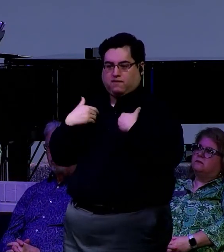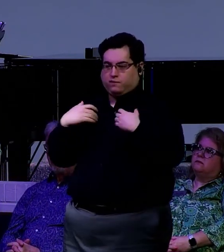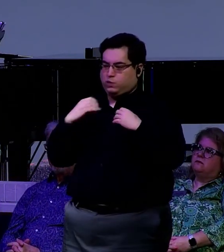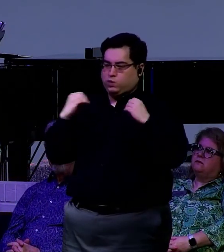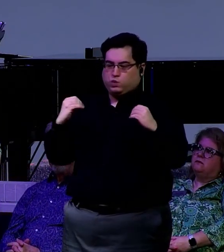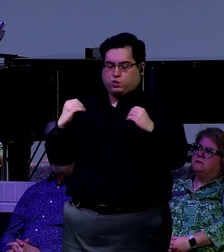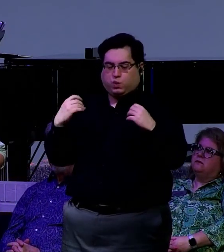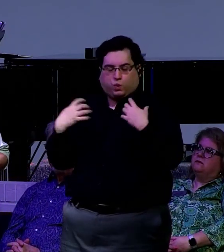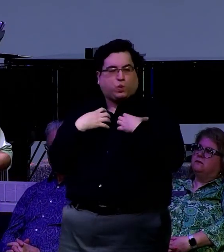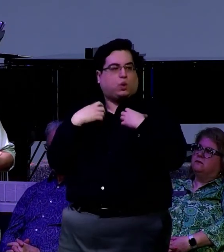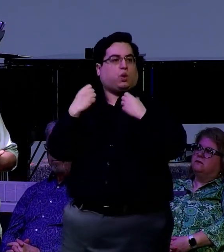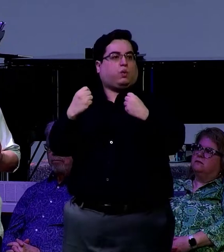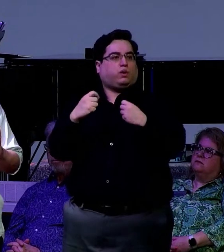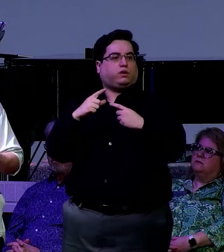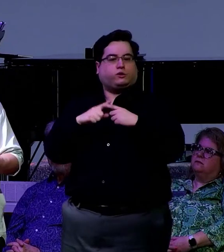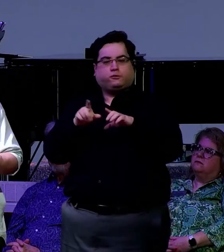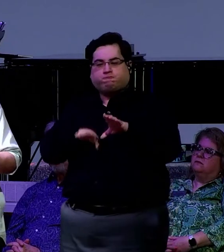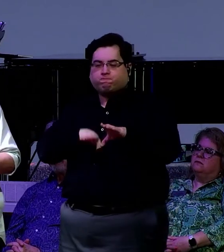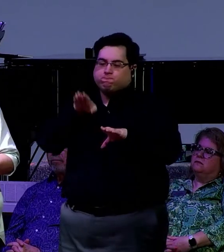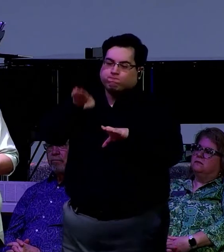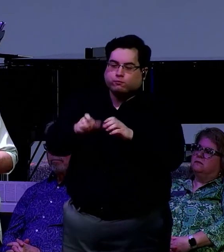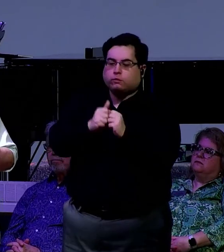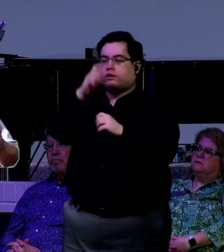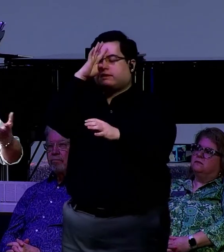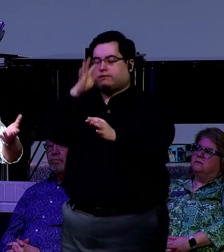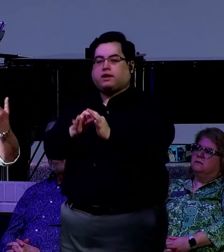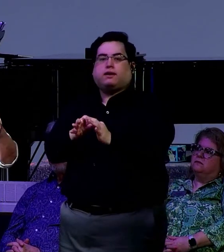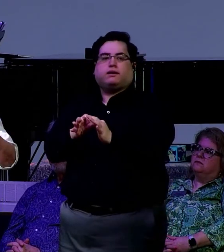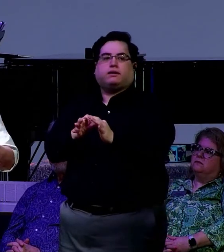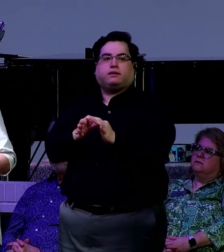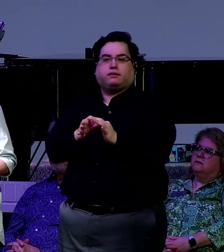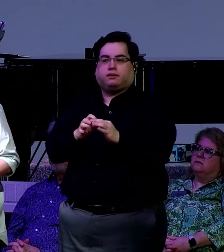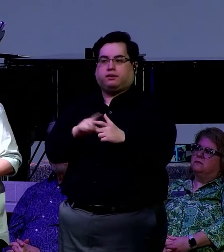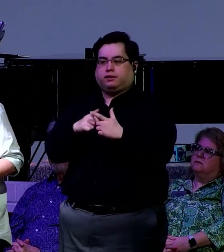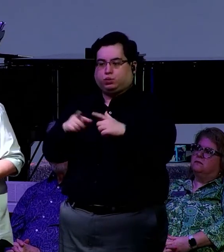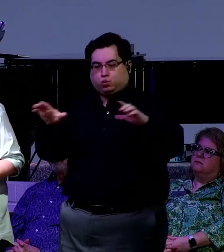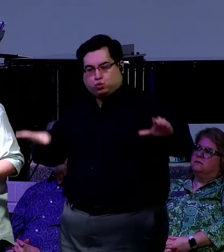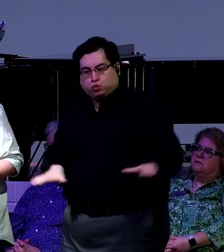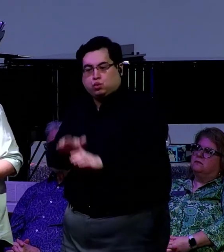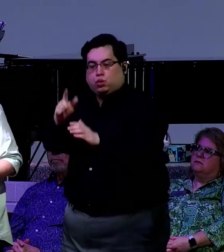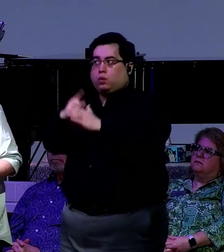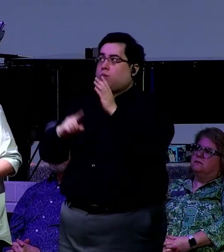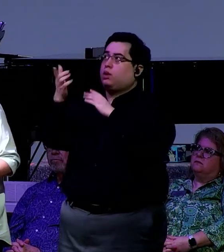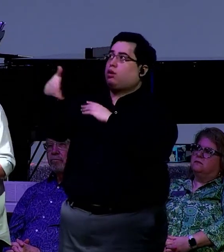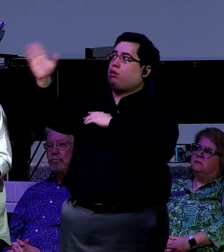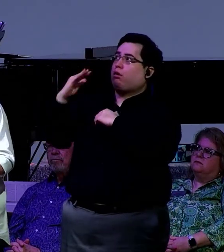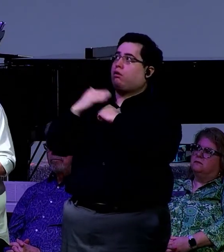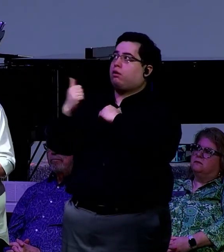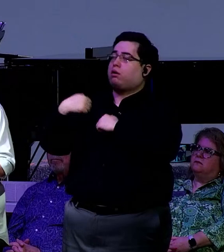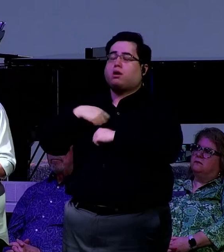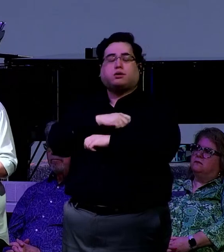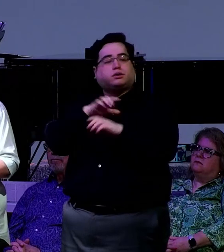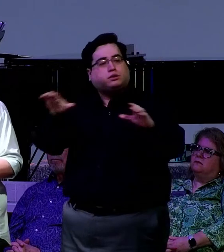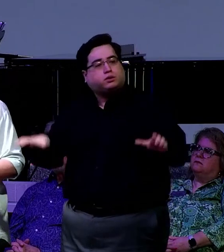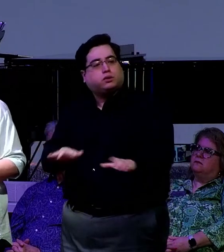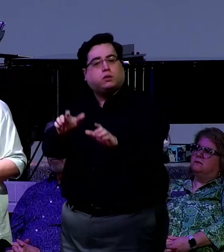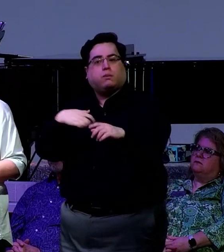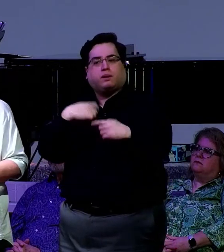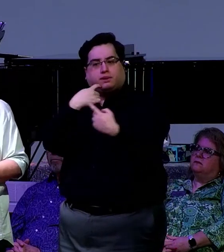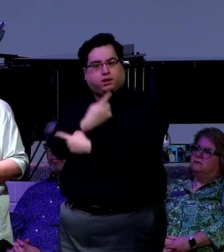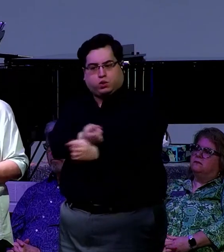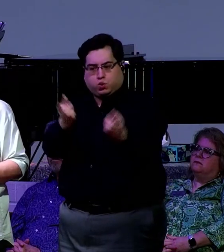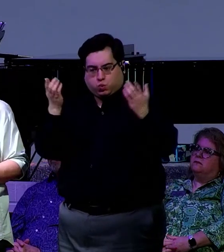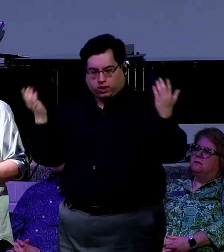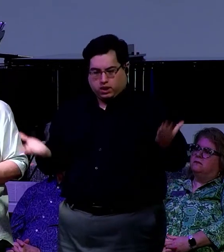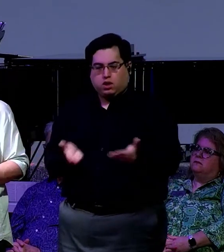step out in faith and do what God calls us to do. But I'm telling you here, now and